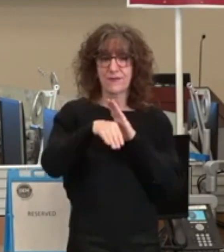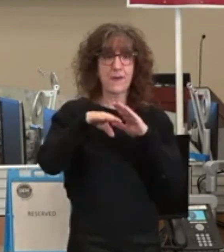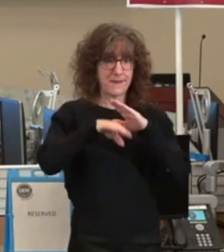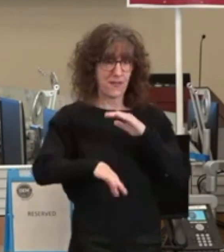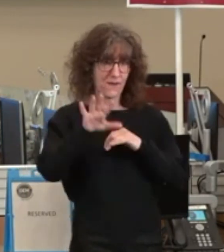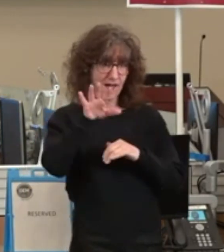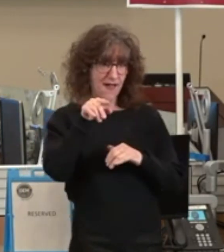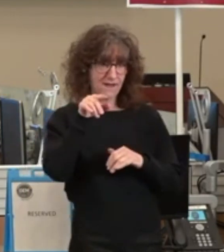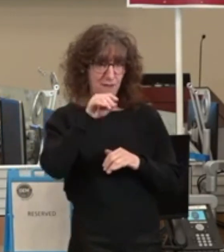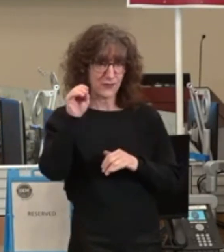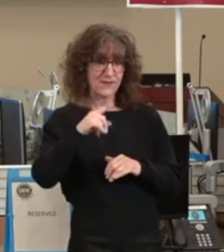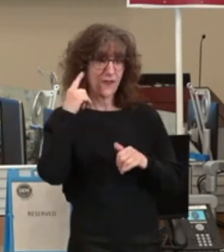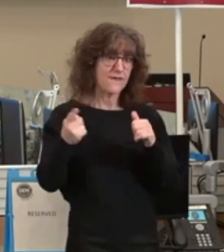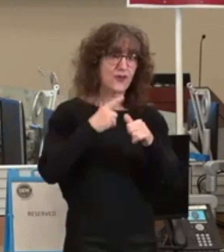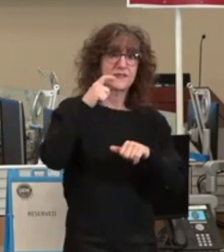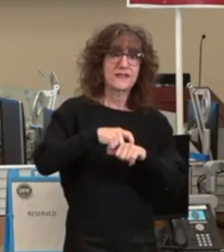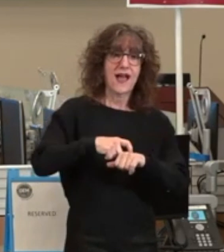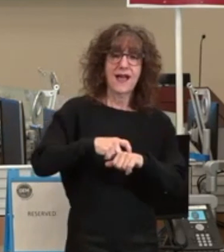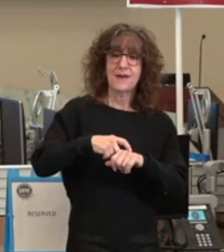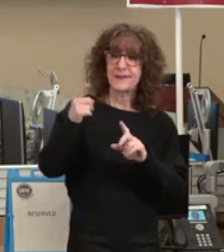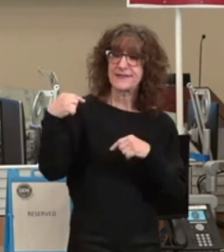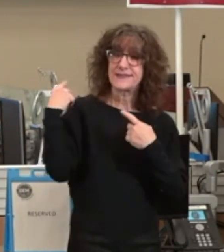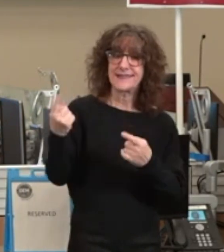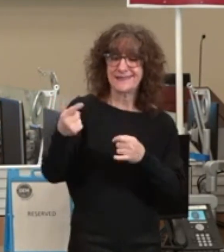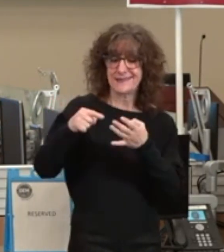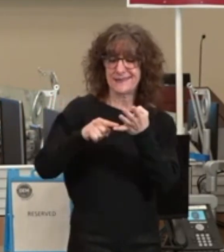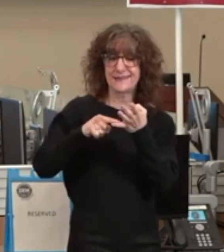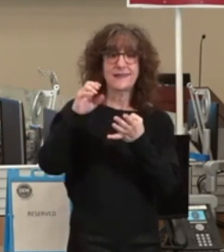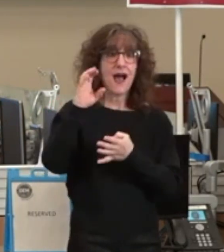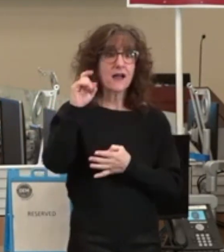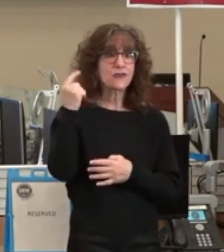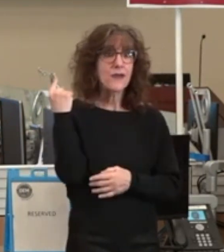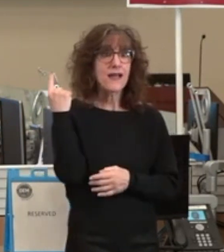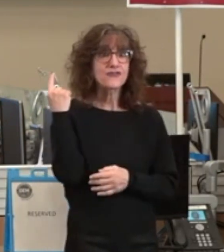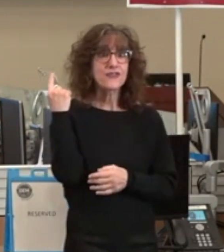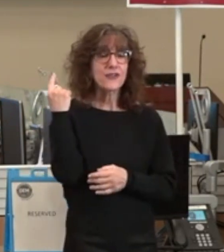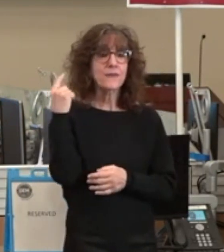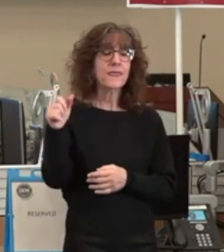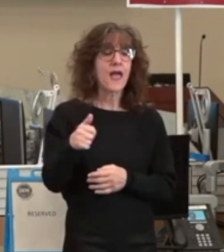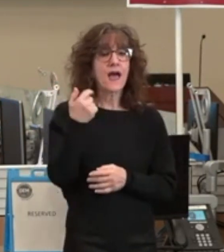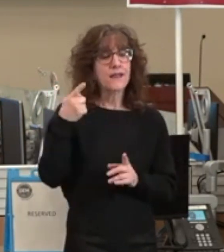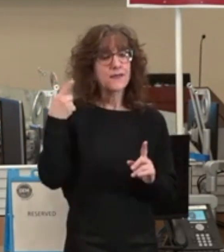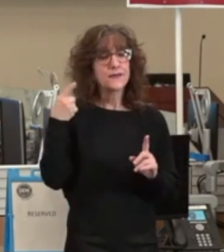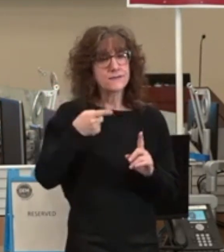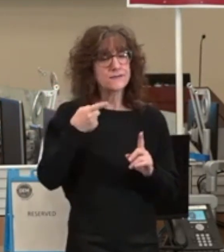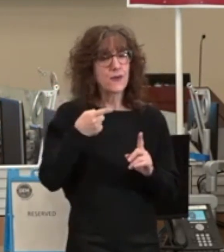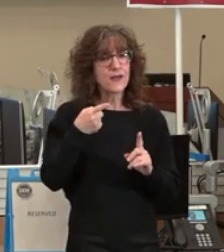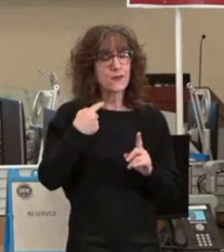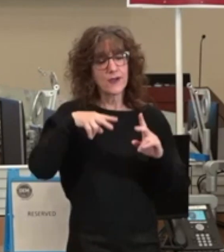below 5% for the first time, again, since the end of October. Another data point we